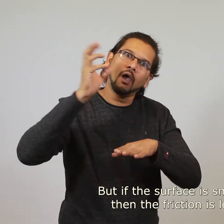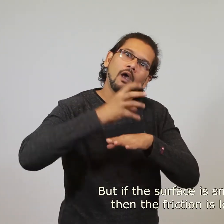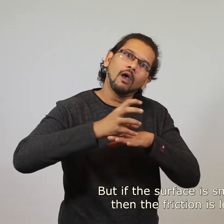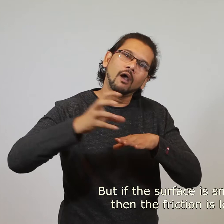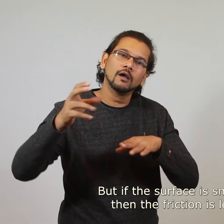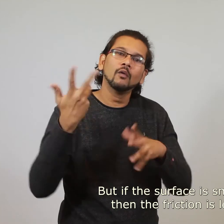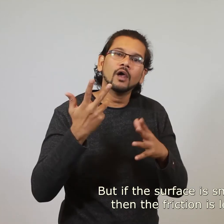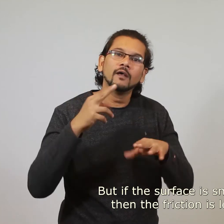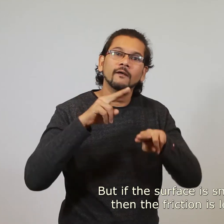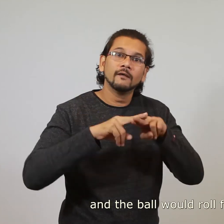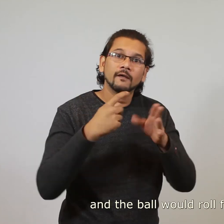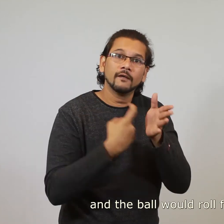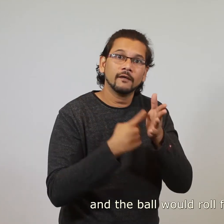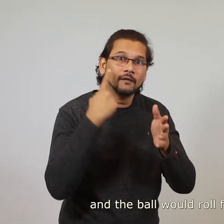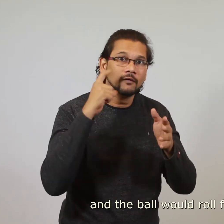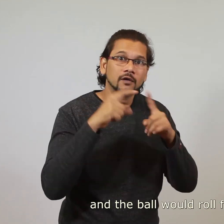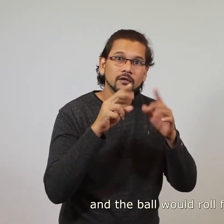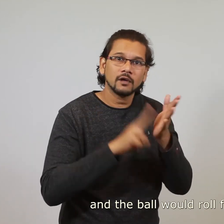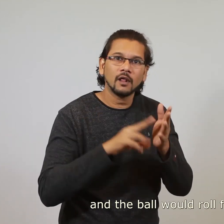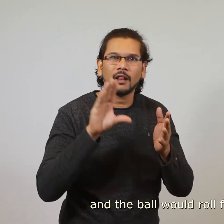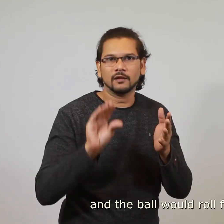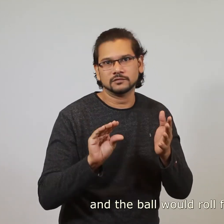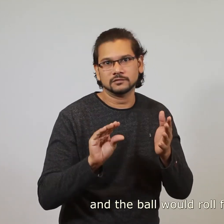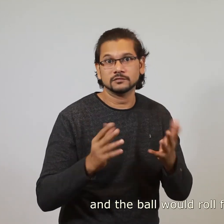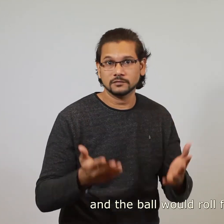smooth, then the friction is less and the ball would roll further.